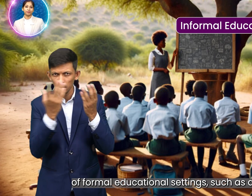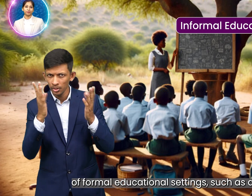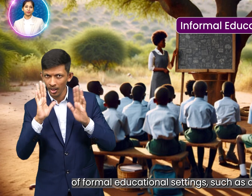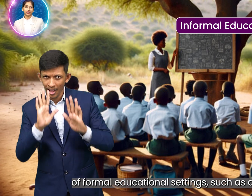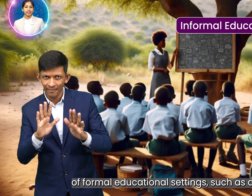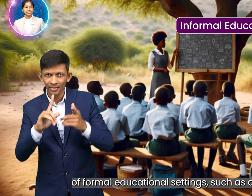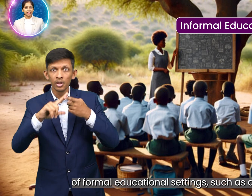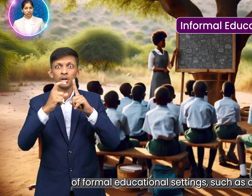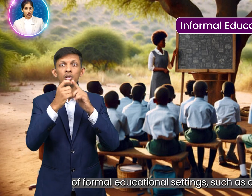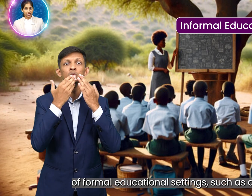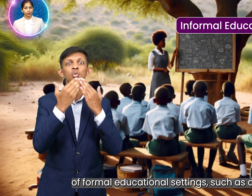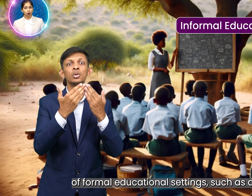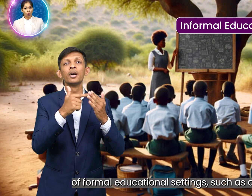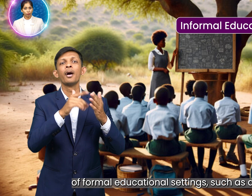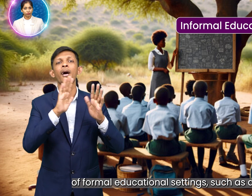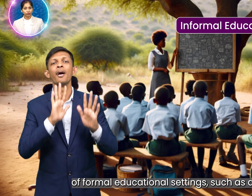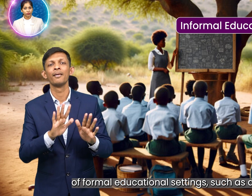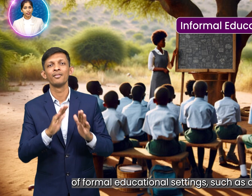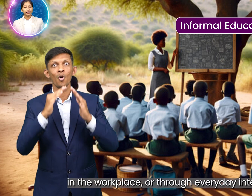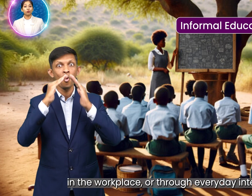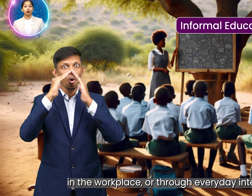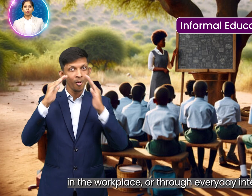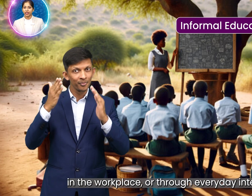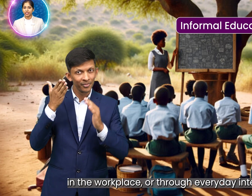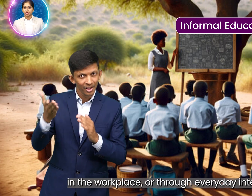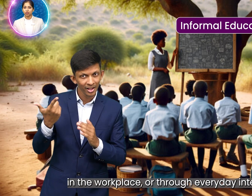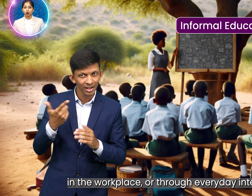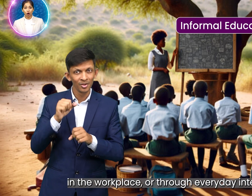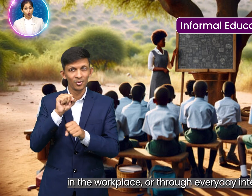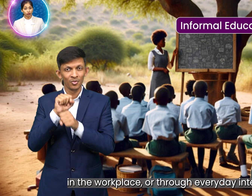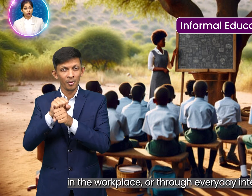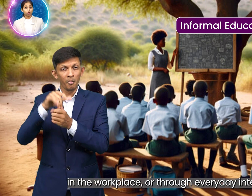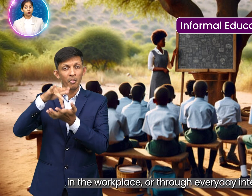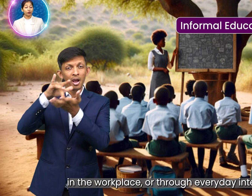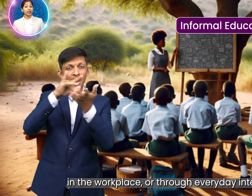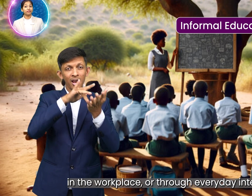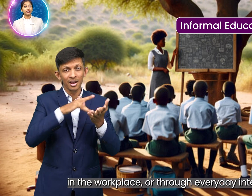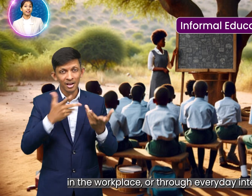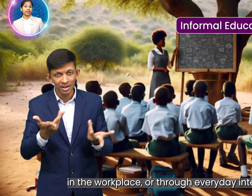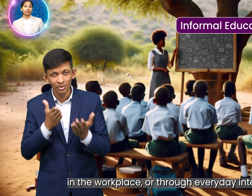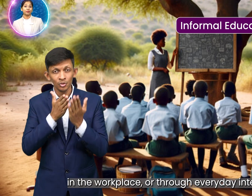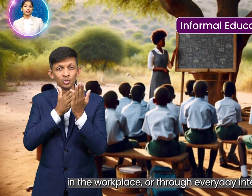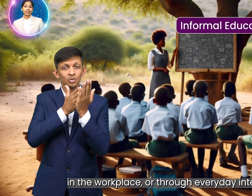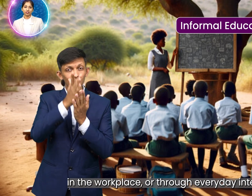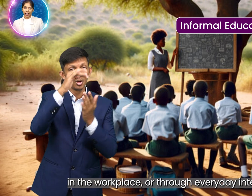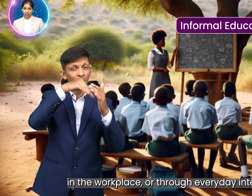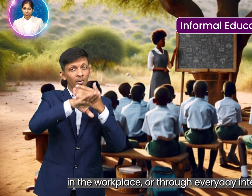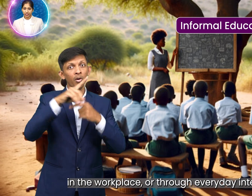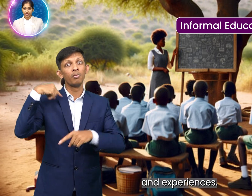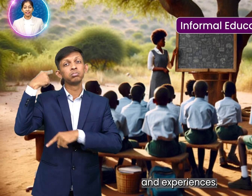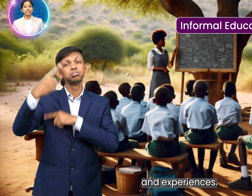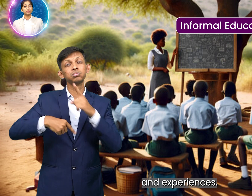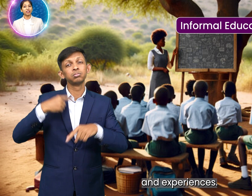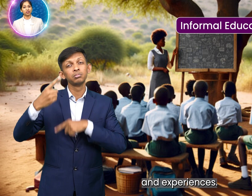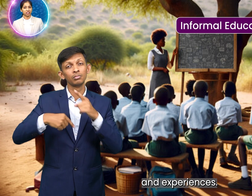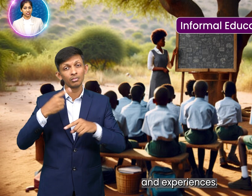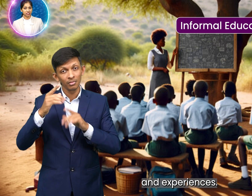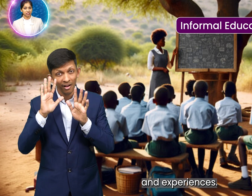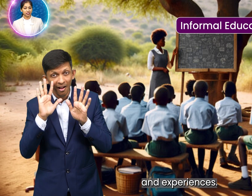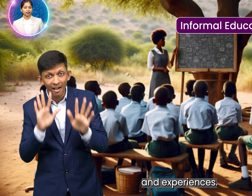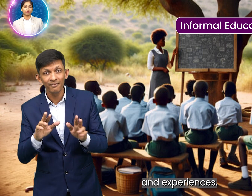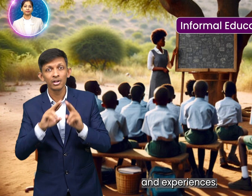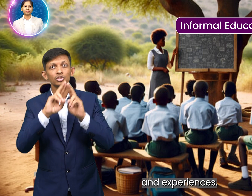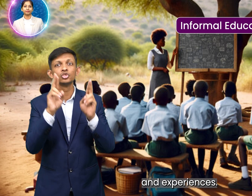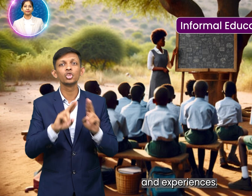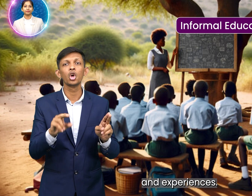settings, such as at home, in the workplace, or through everyday interactions and